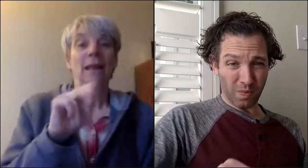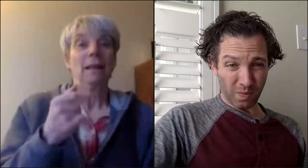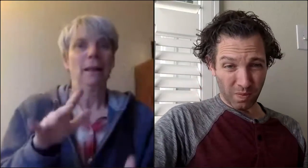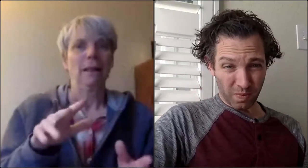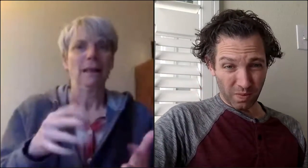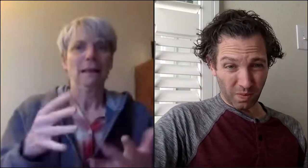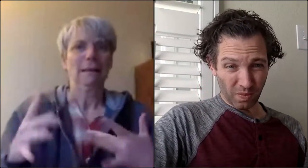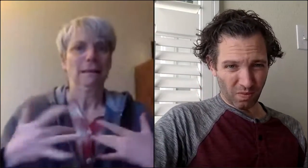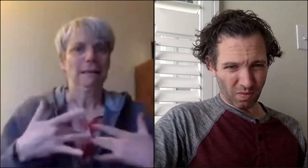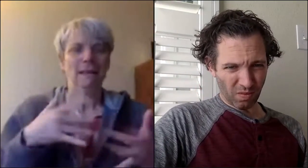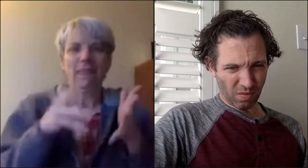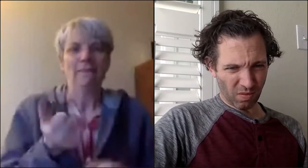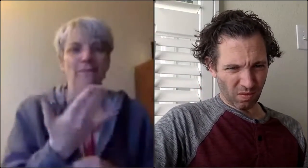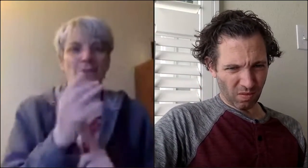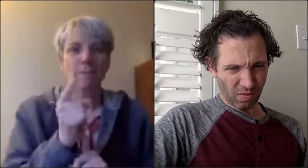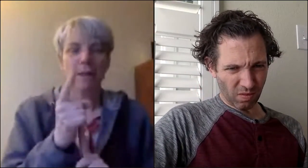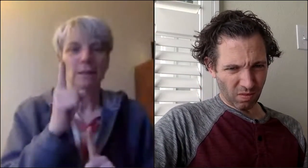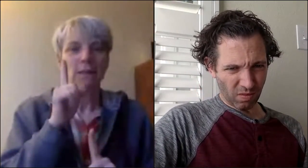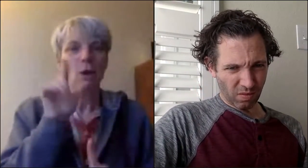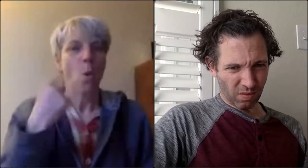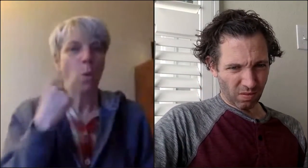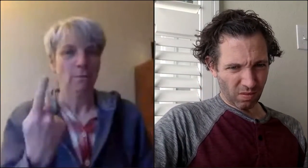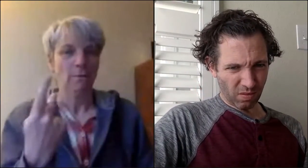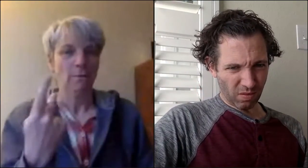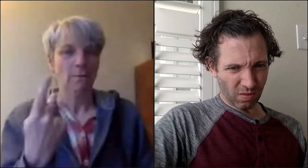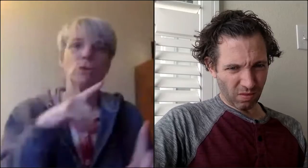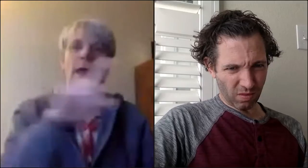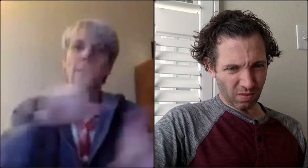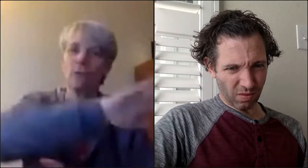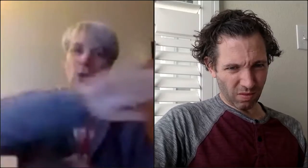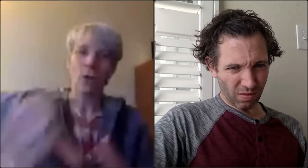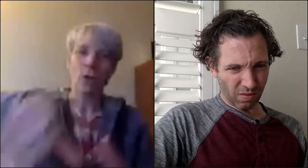We could toggle back and forth when one of you is signing.